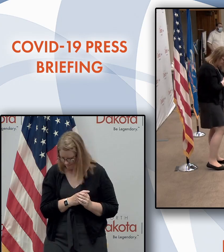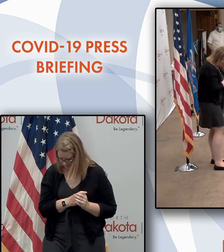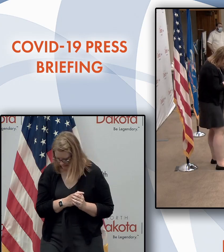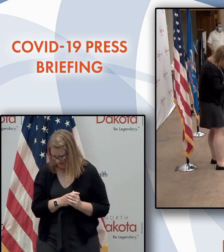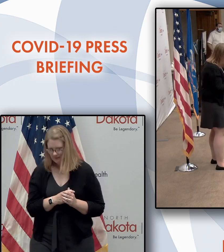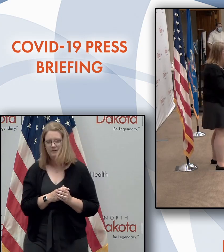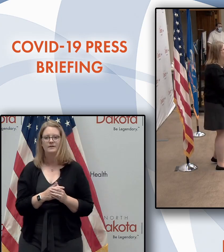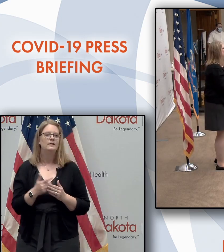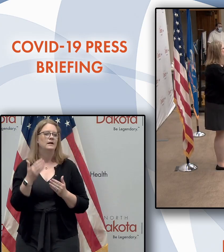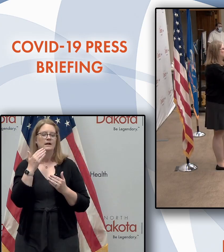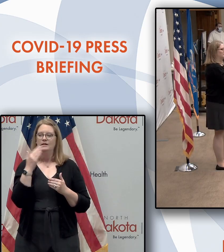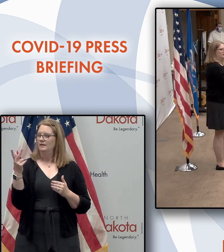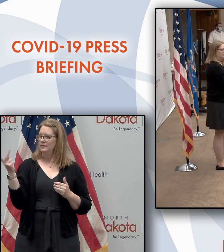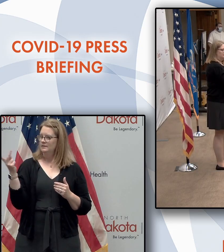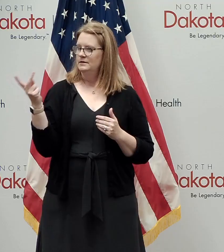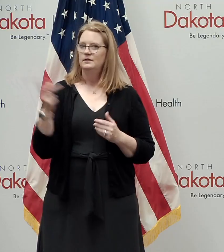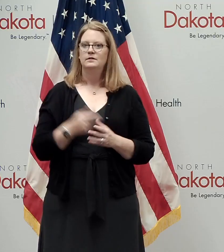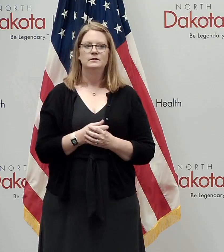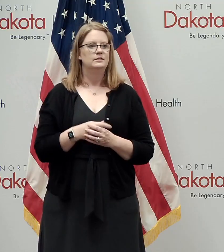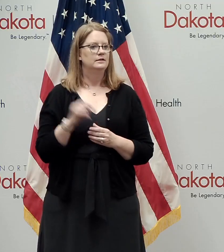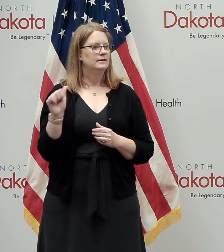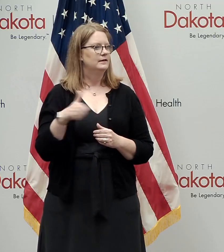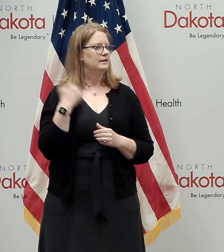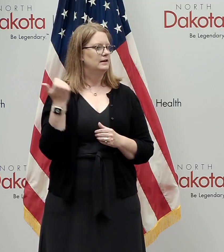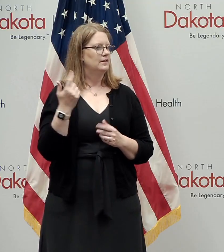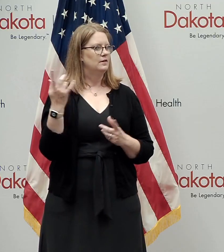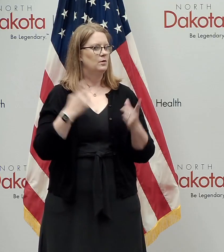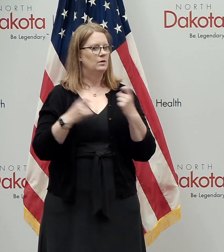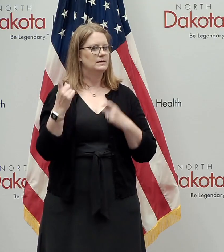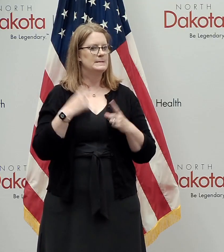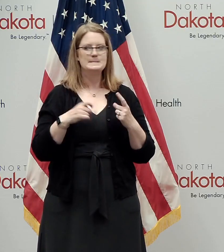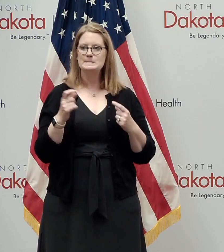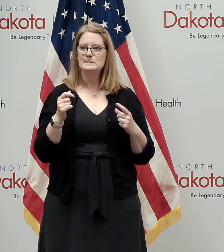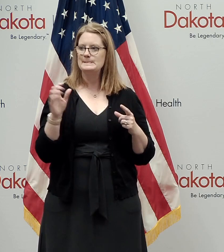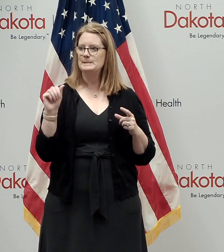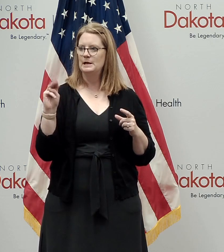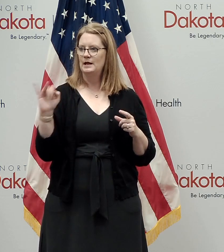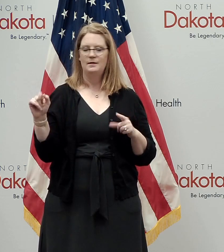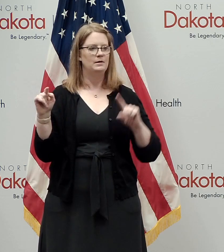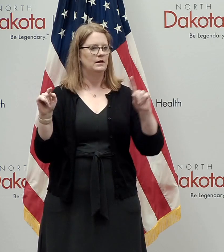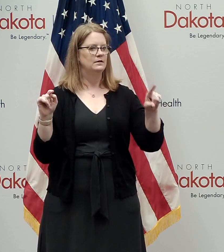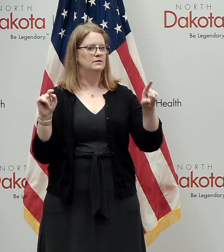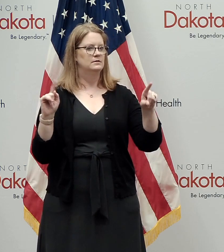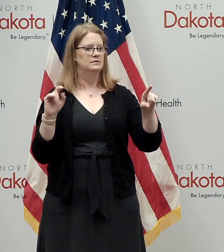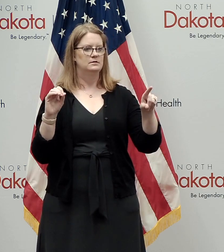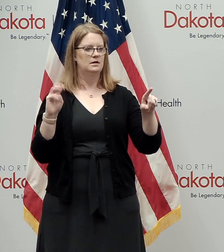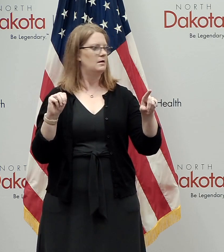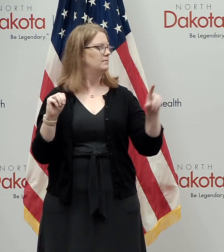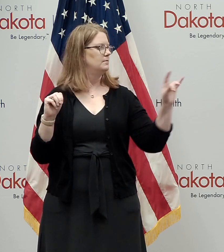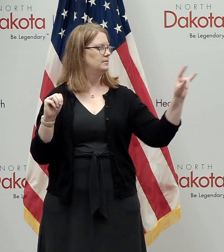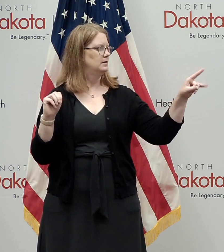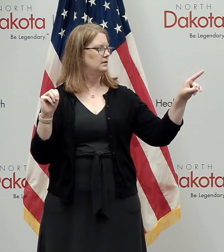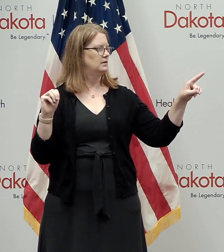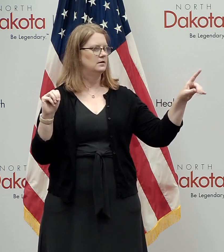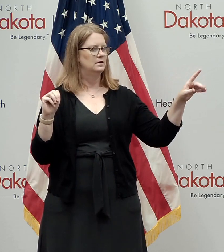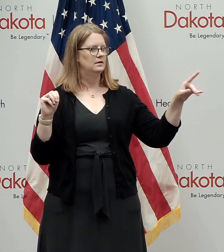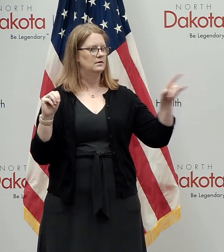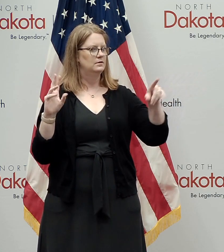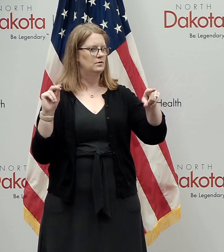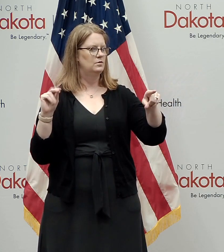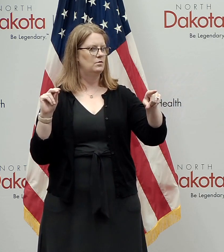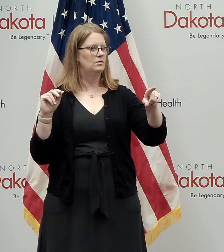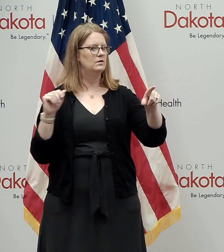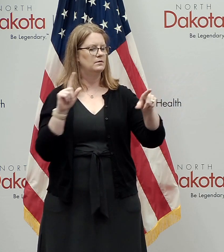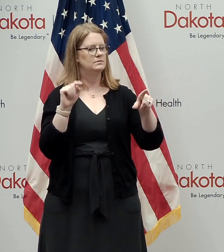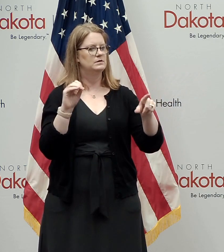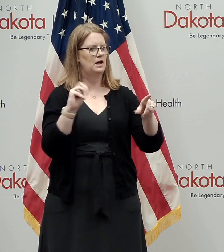Thanks, Chancellor. Thanks, Erica. Other questions? Amy, and then online, and then Tom? Or have I not gone to Tom yet?